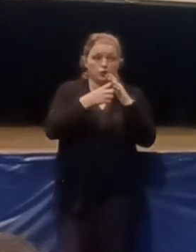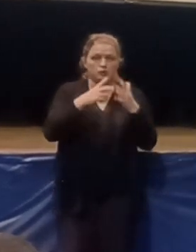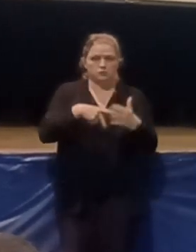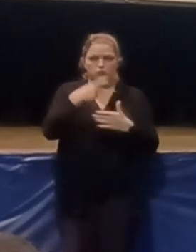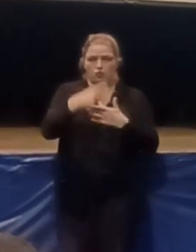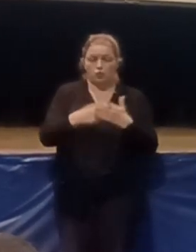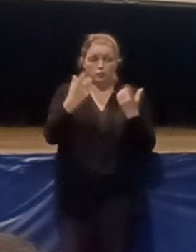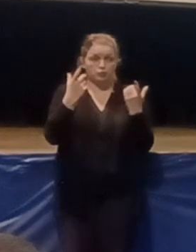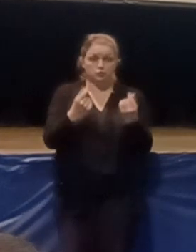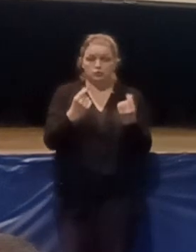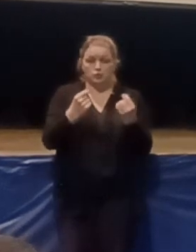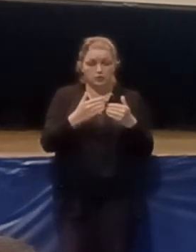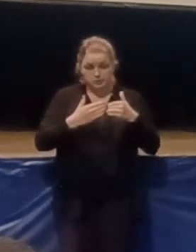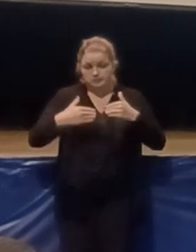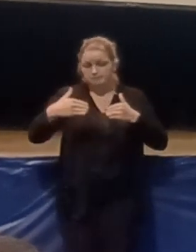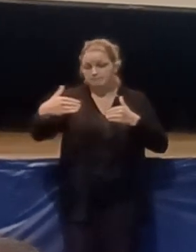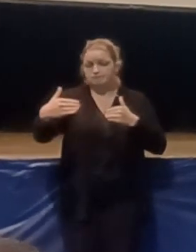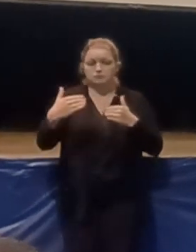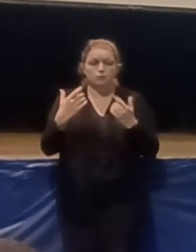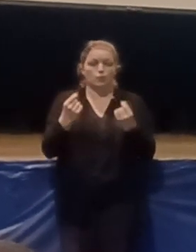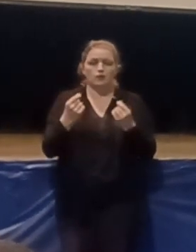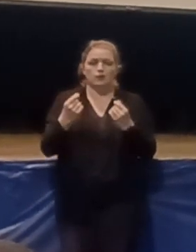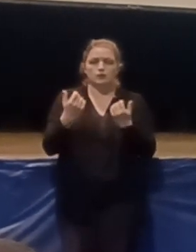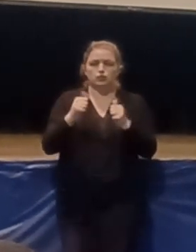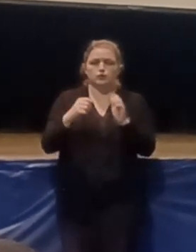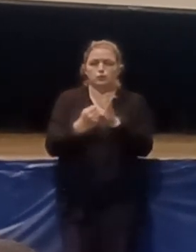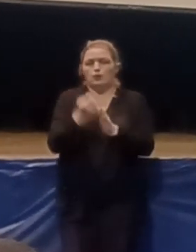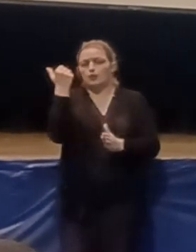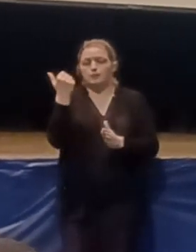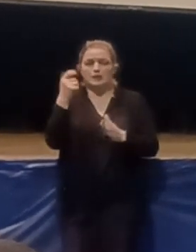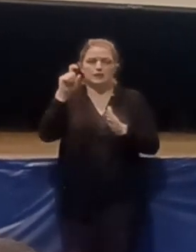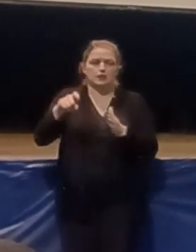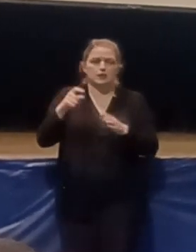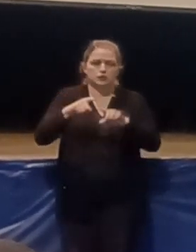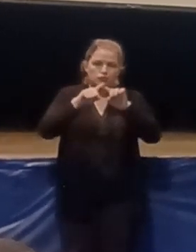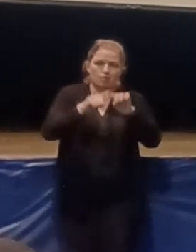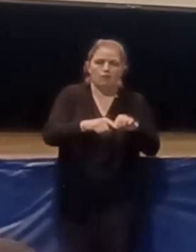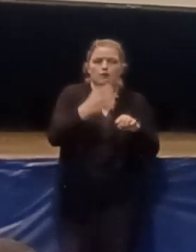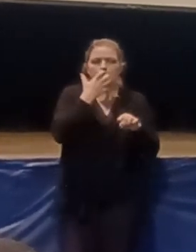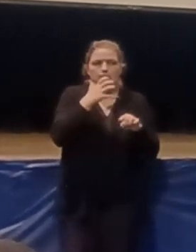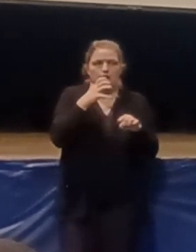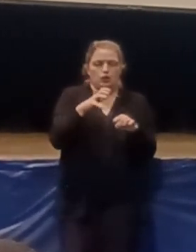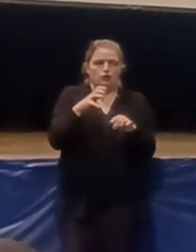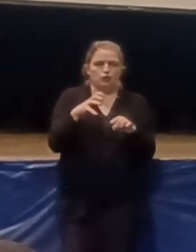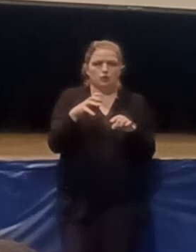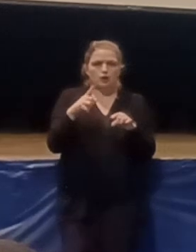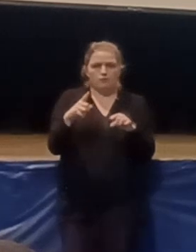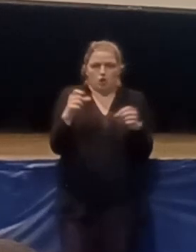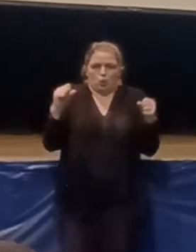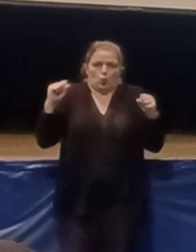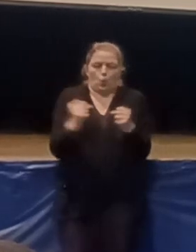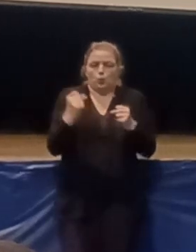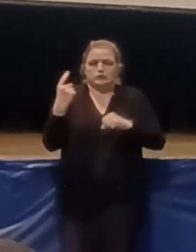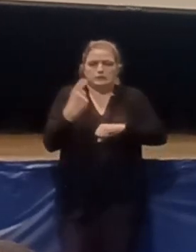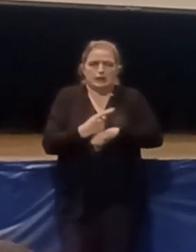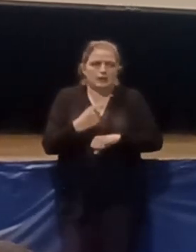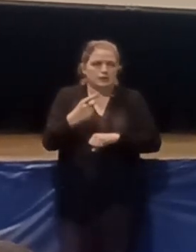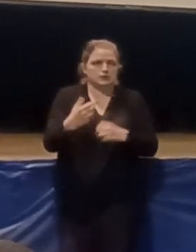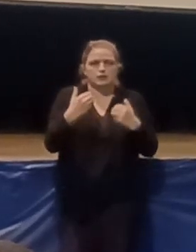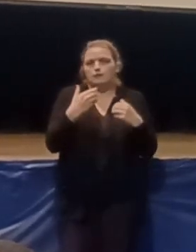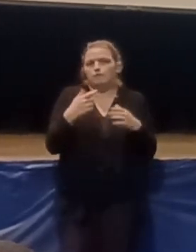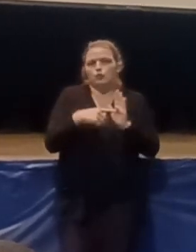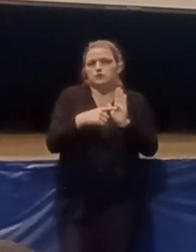program, as we move forward, to eliminate the need for relying on those heaters at all, even on the coldest days, like